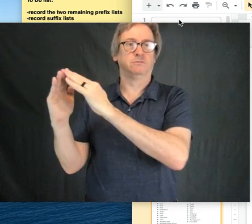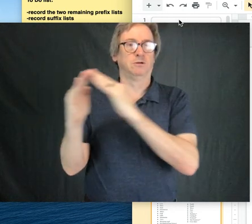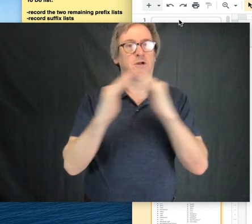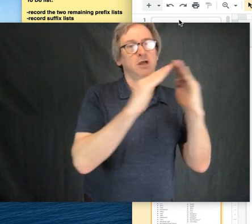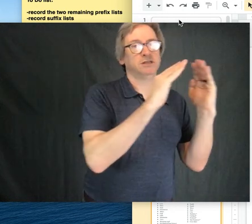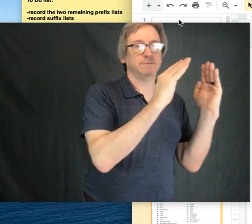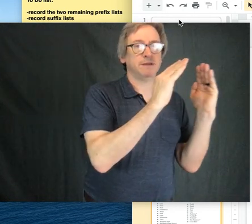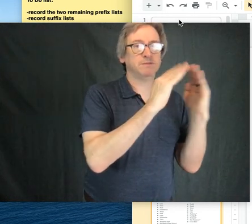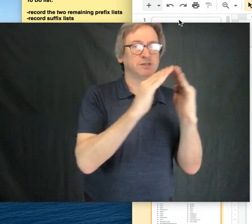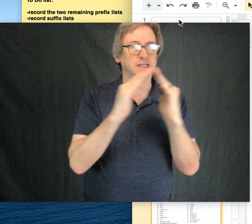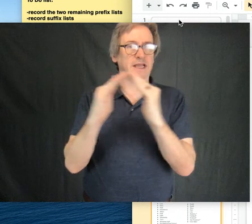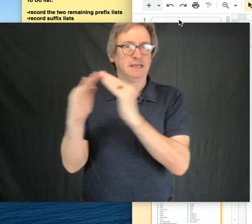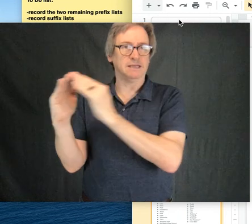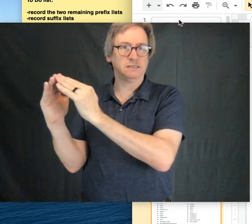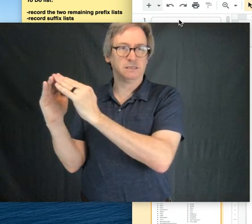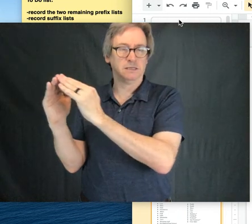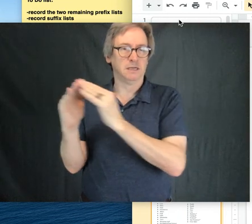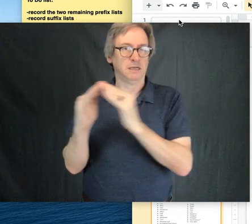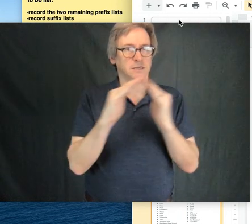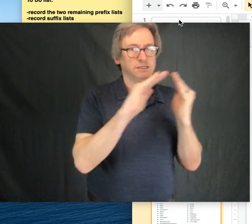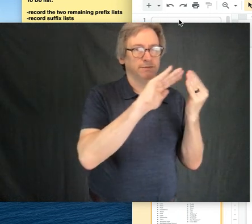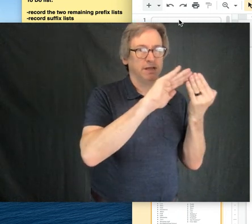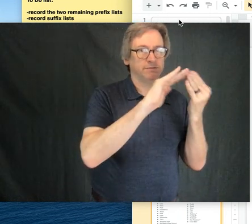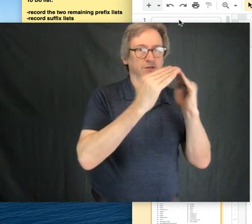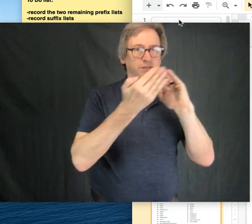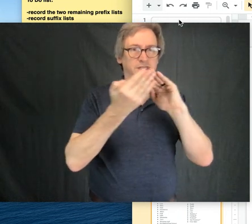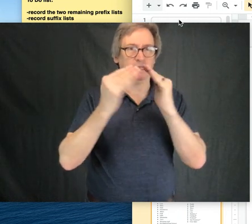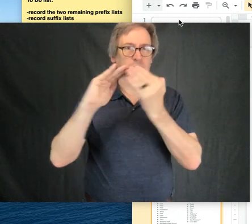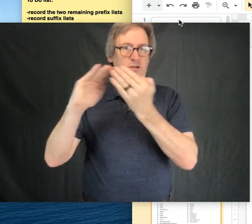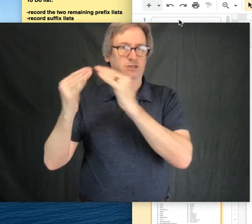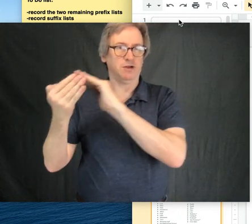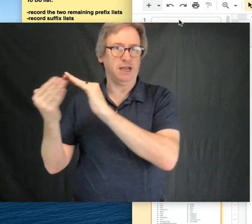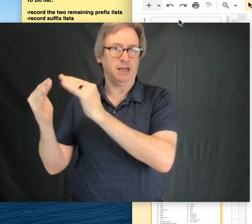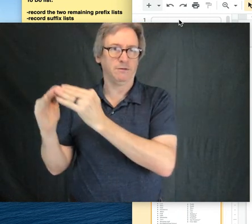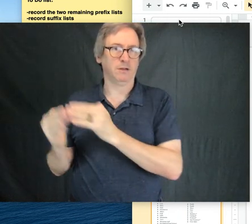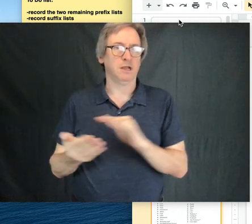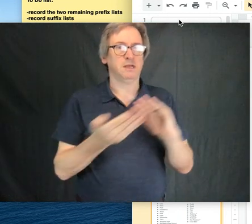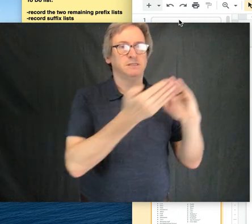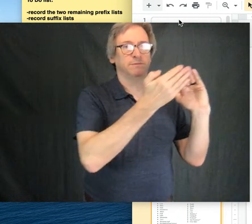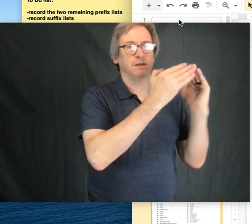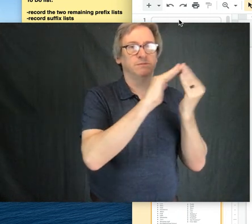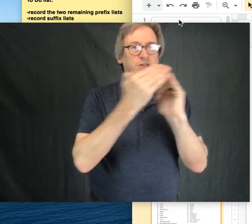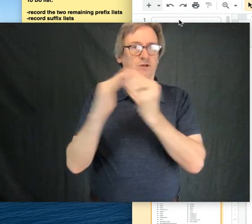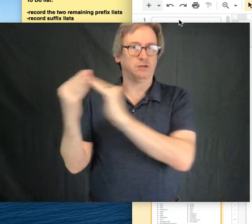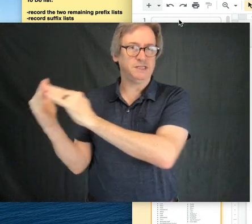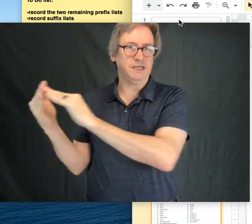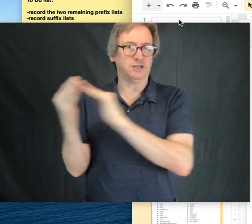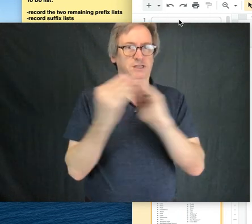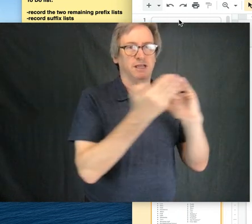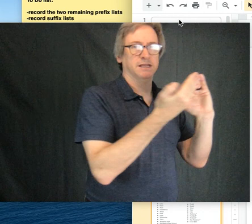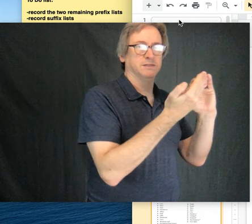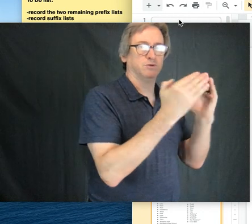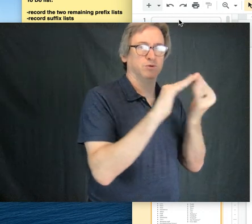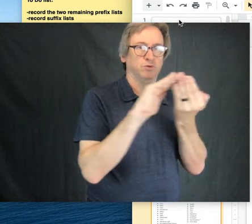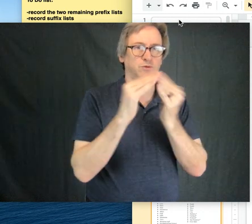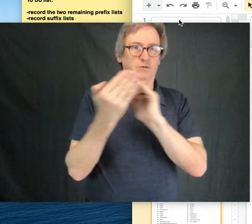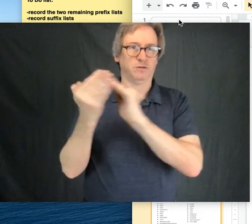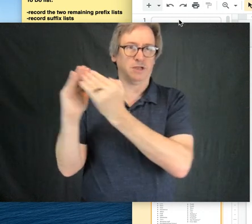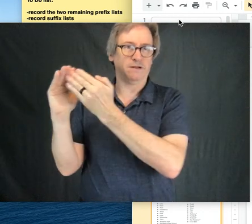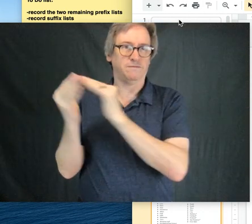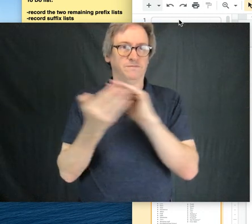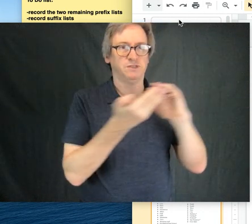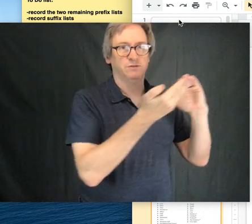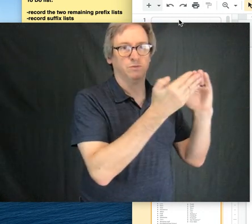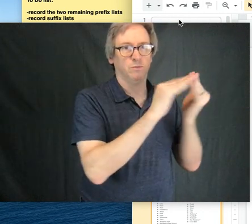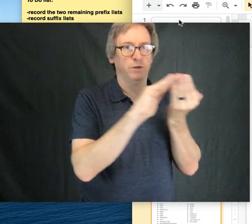houses. Sometimes you'll see it like this. Sometimes you'll see it alternating. Sometimes you'll see it just as